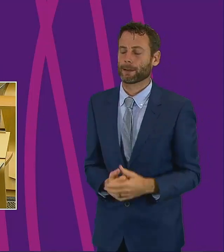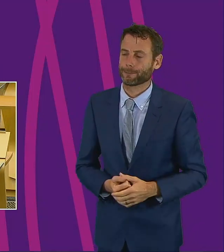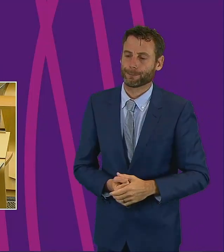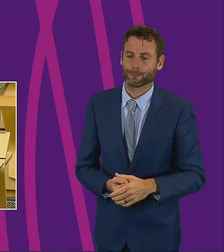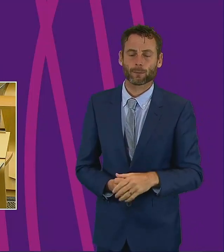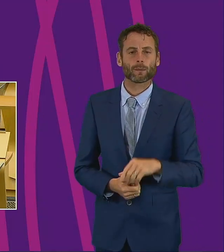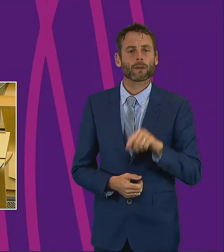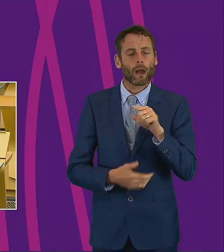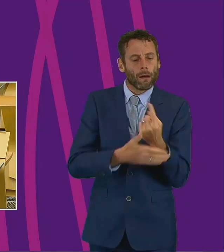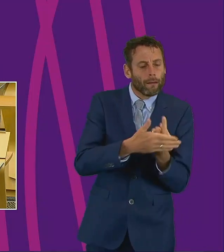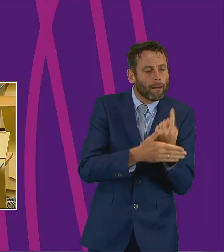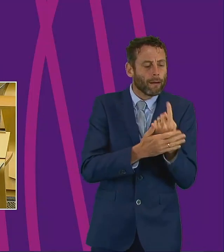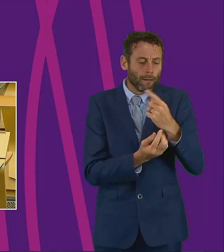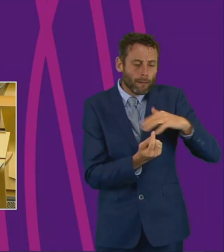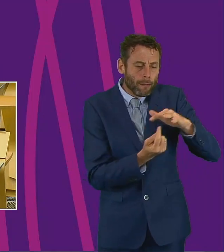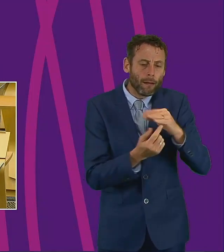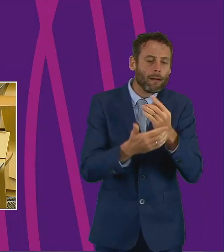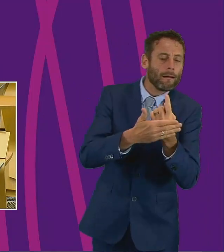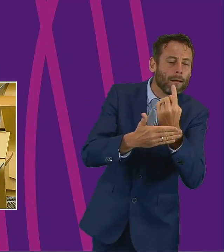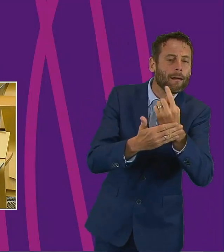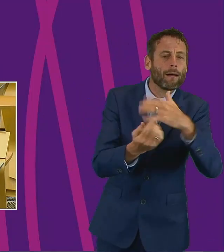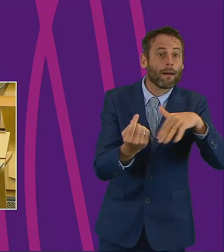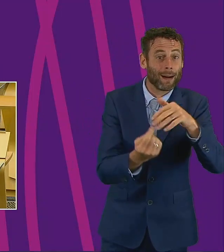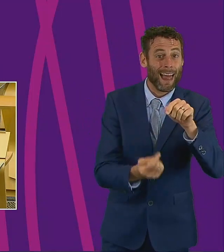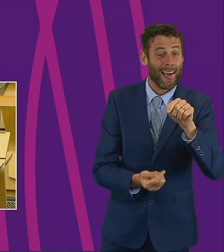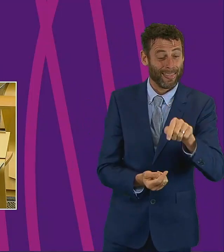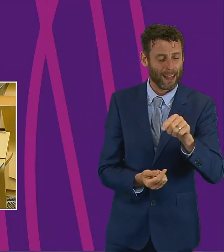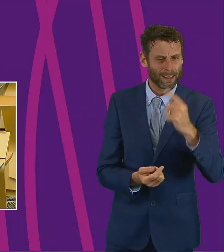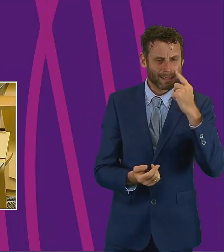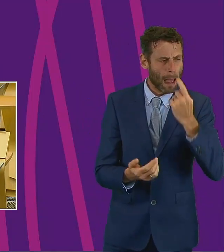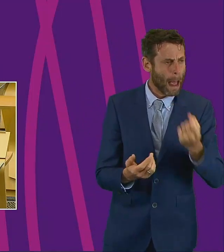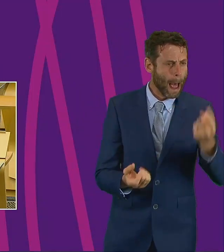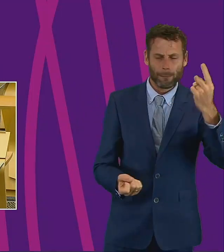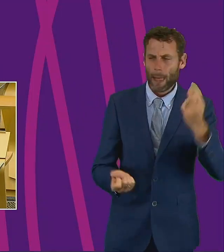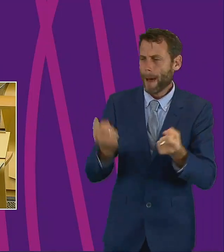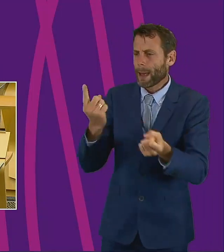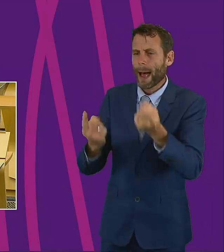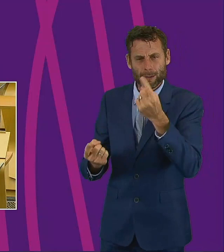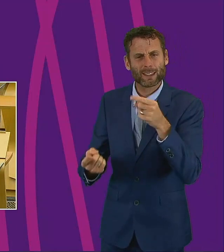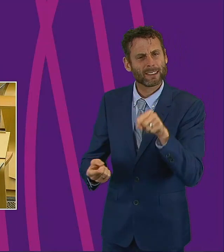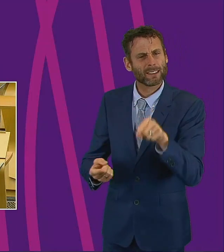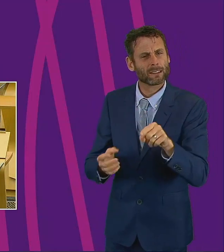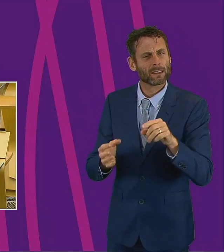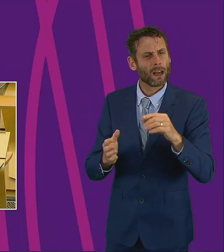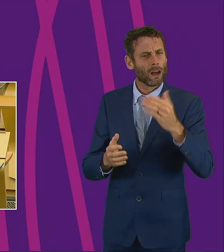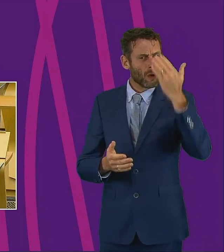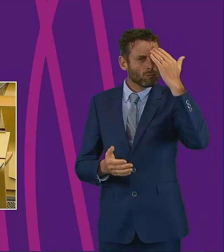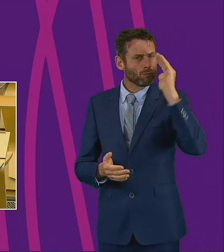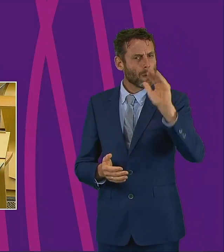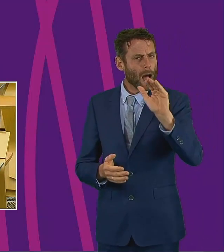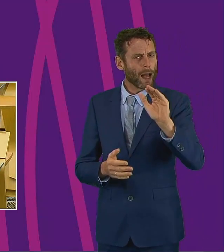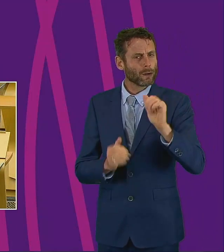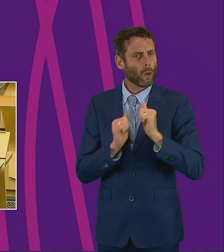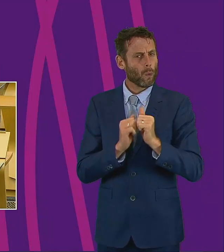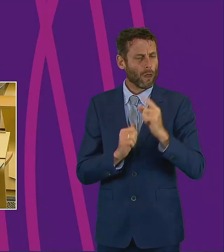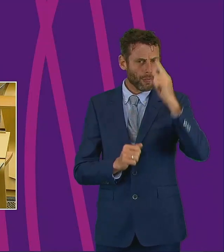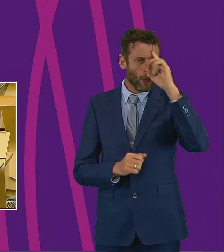clusters remind us again how easily COVID can spread if we give it the opportunity. So all of us need to continue to play our